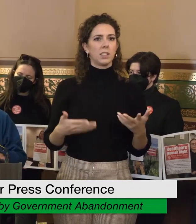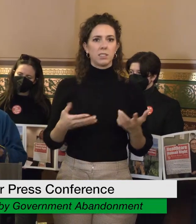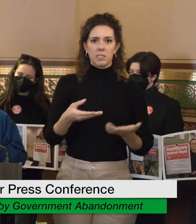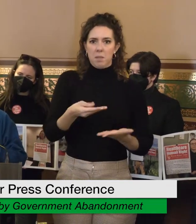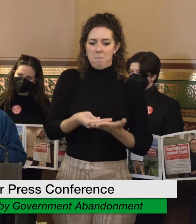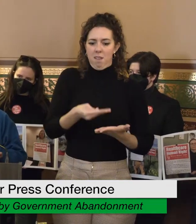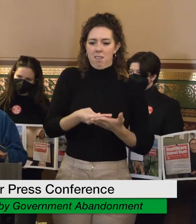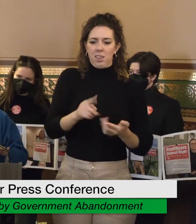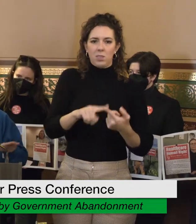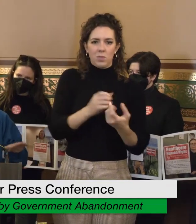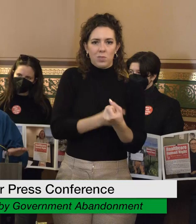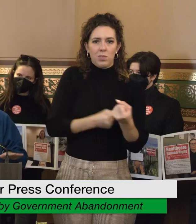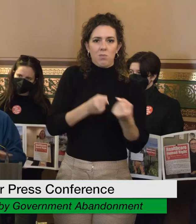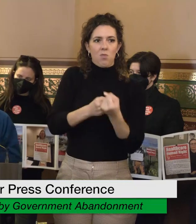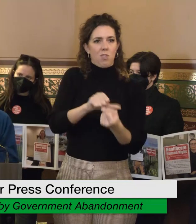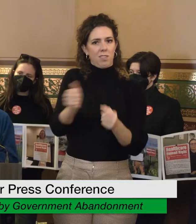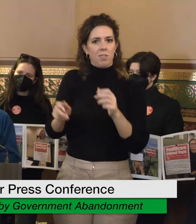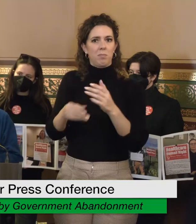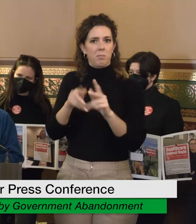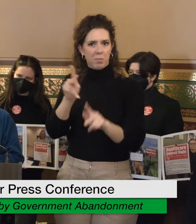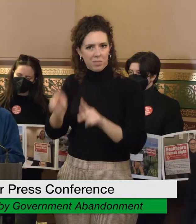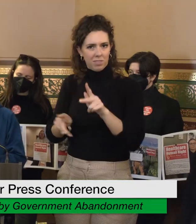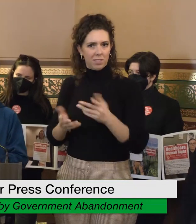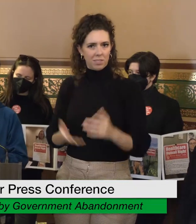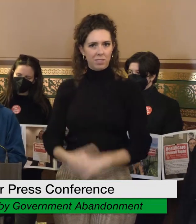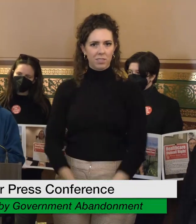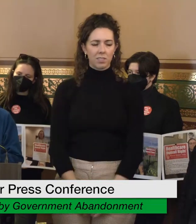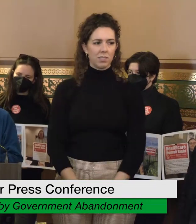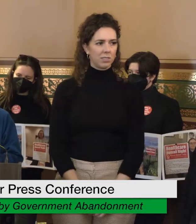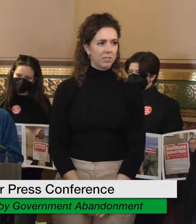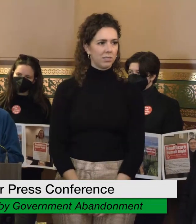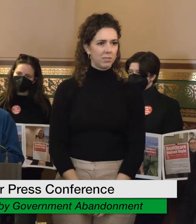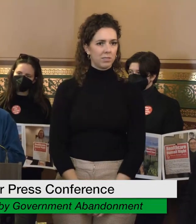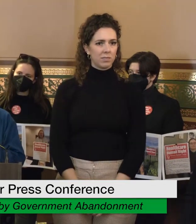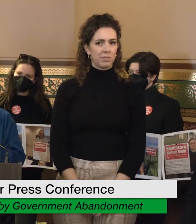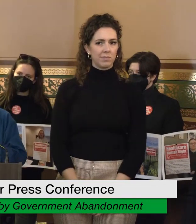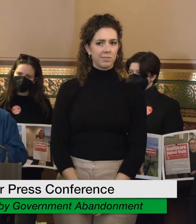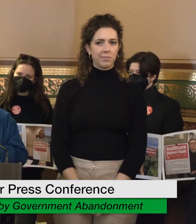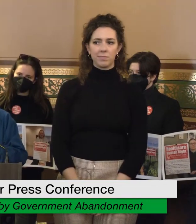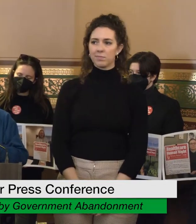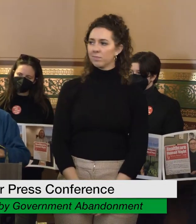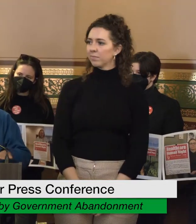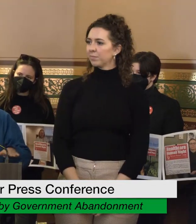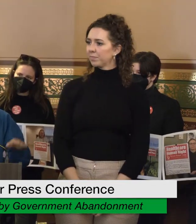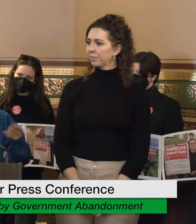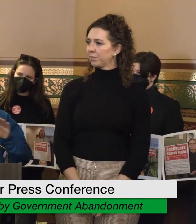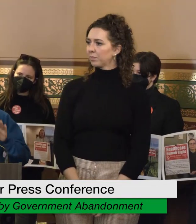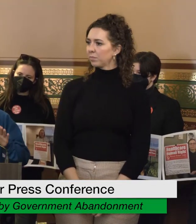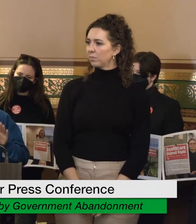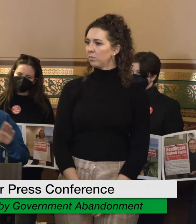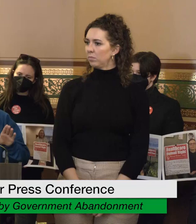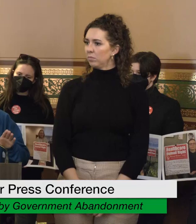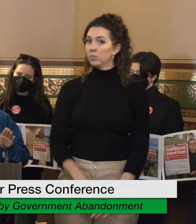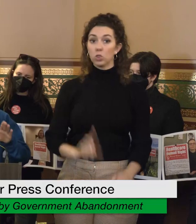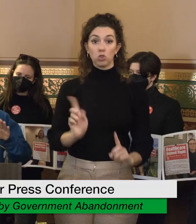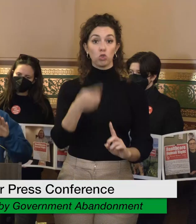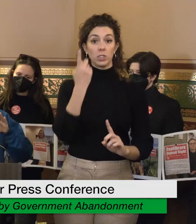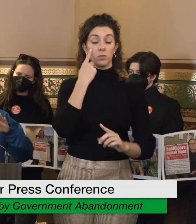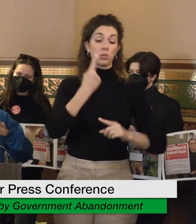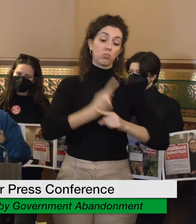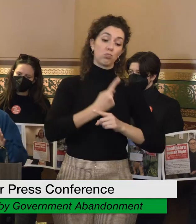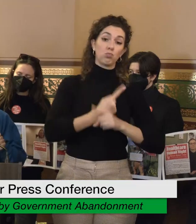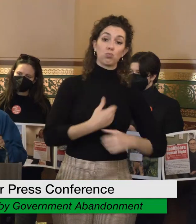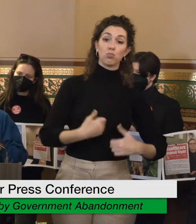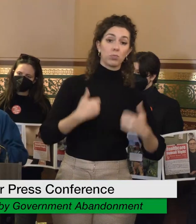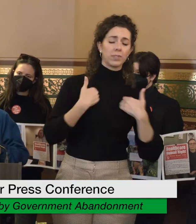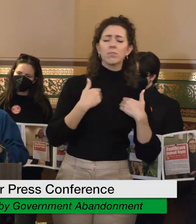money to support other people. Not just for like everyday life,